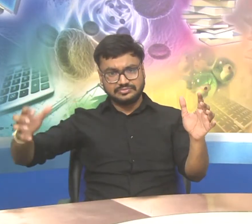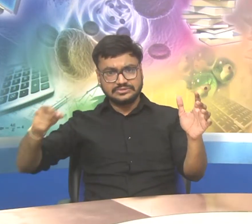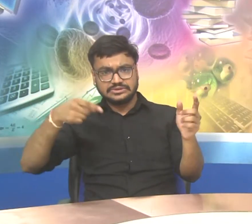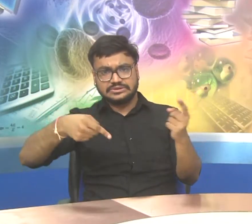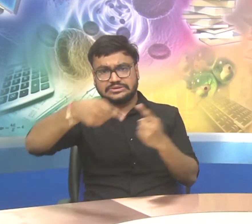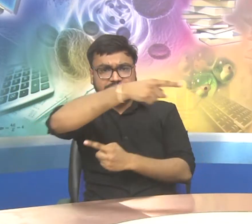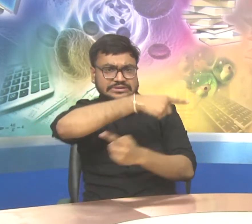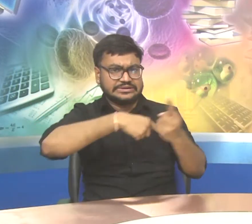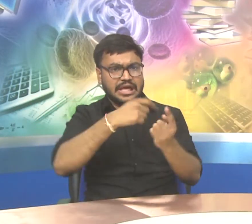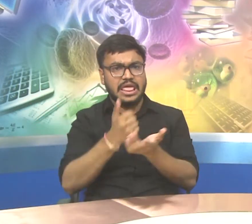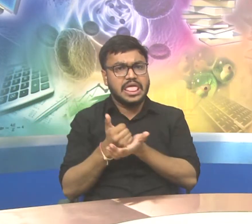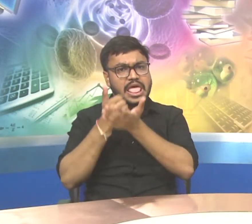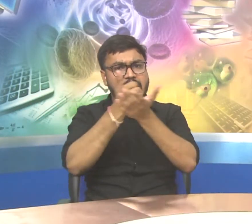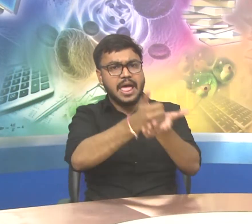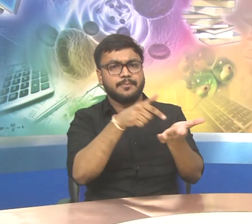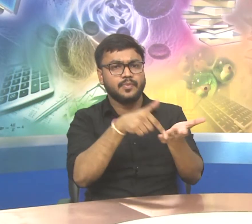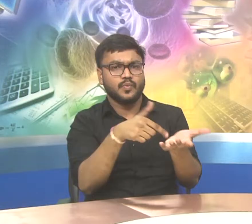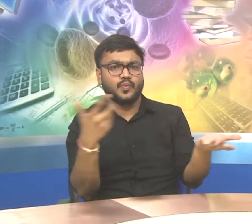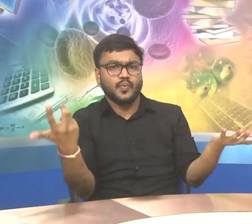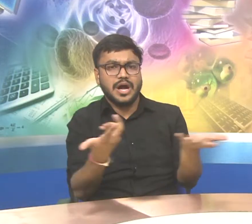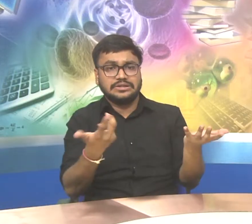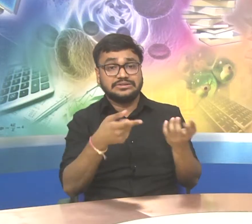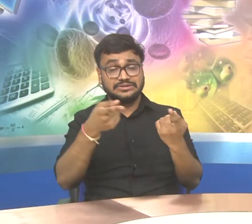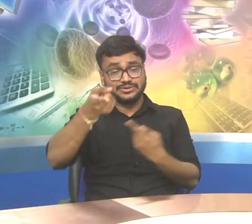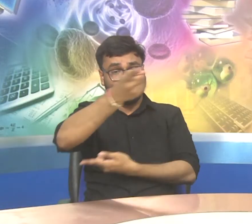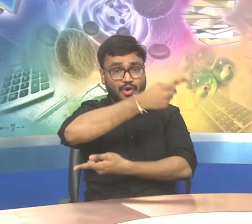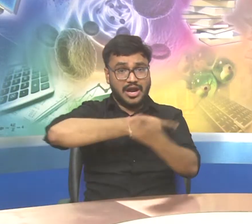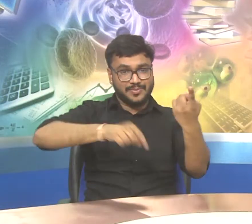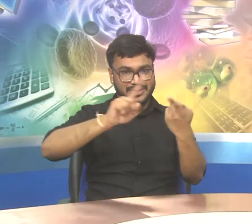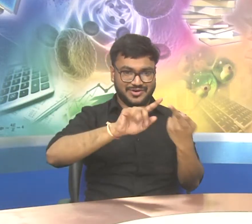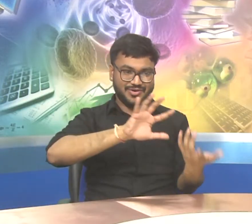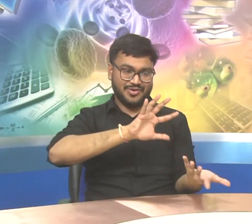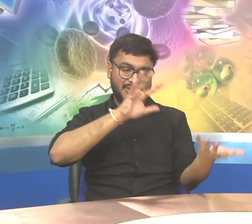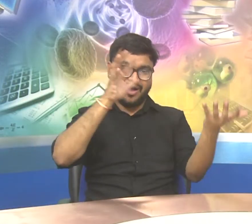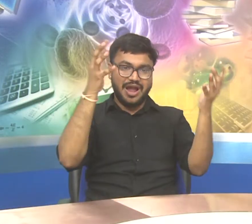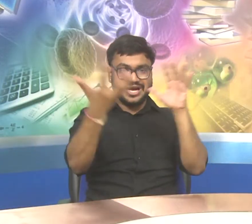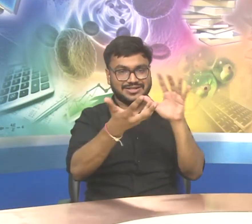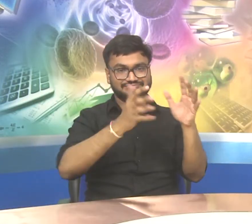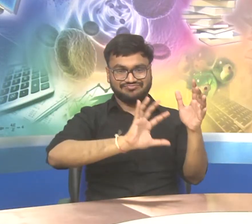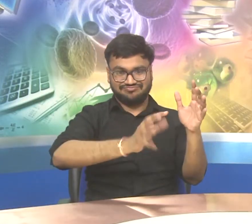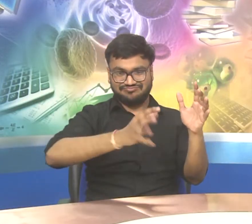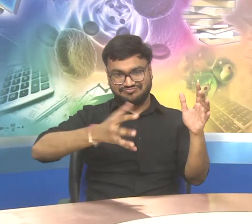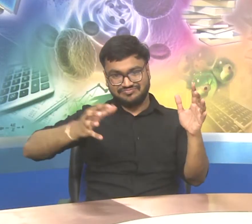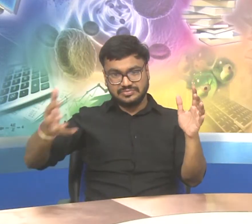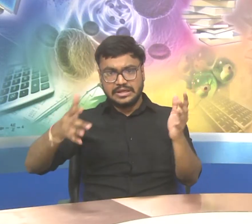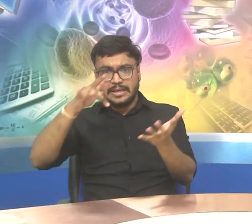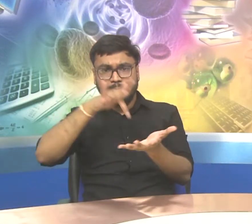Next, look closely at its position compared to the Sun